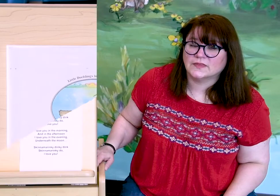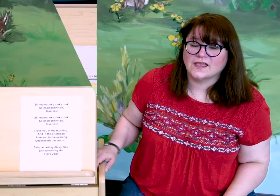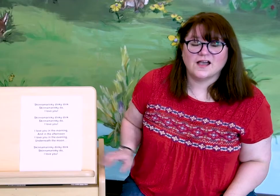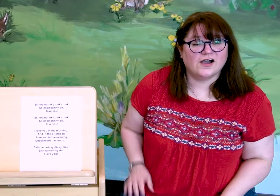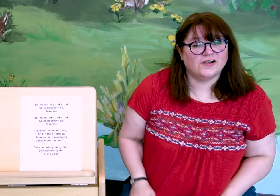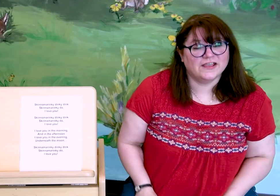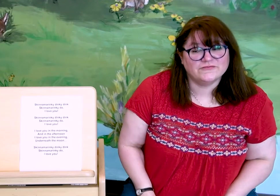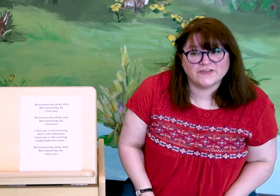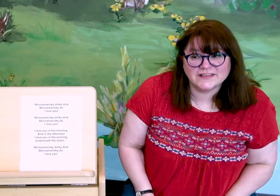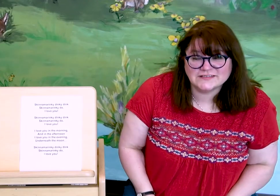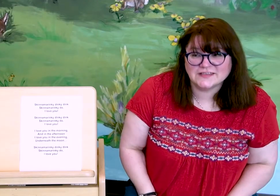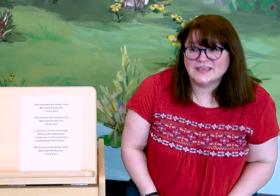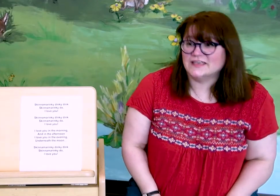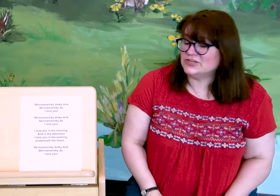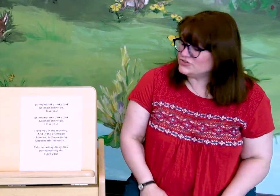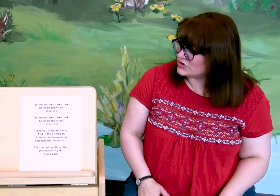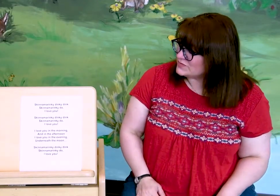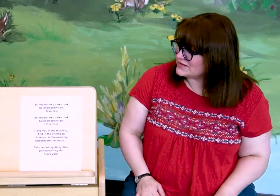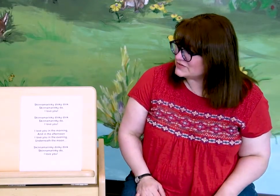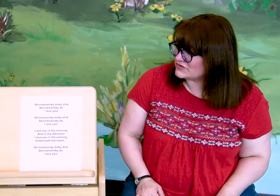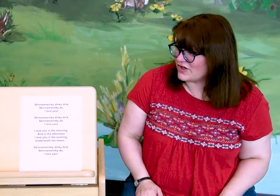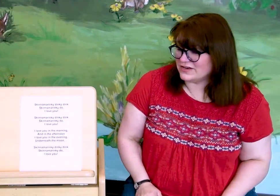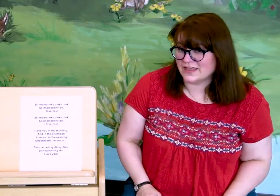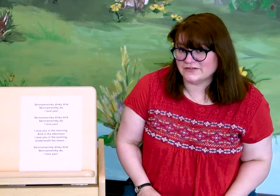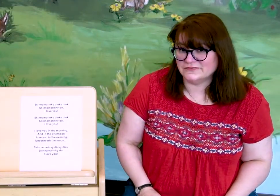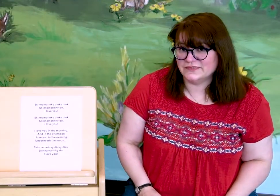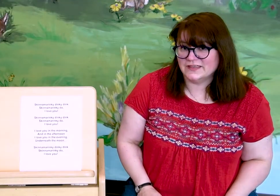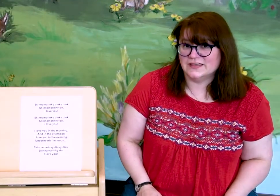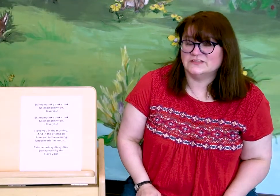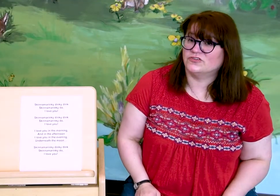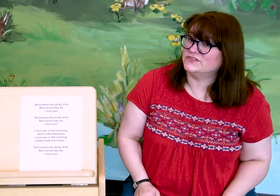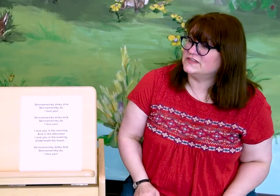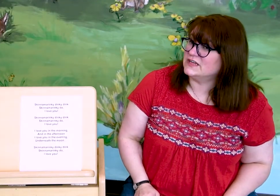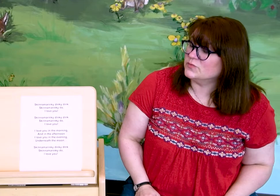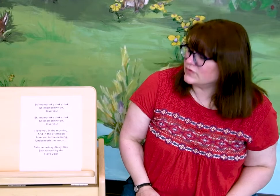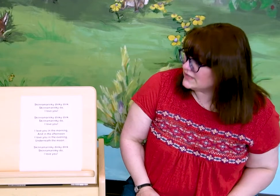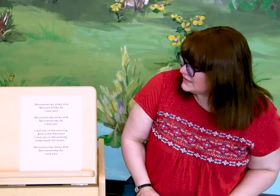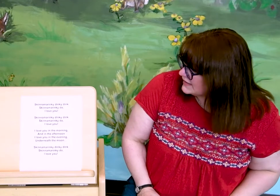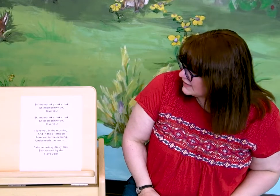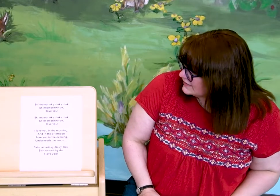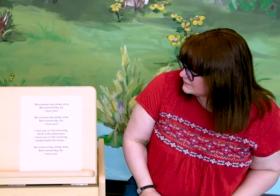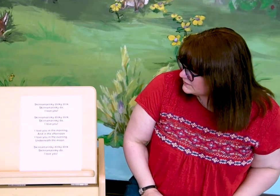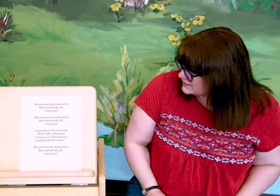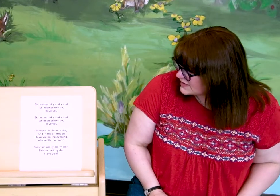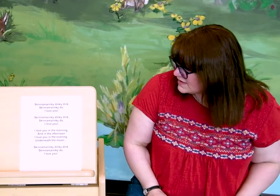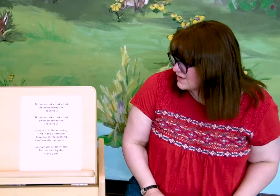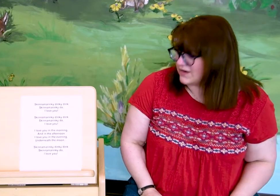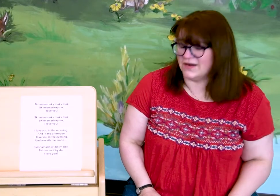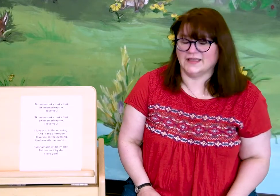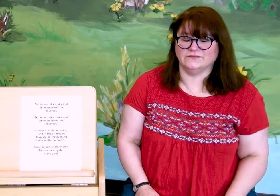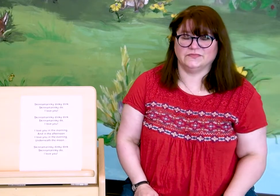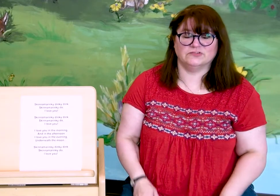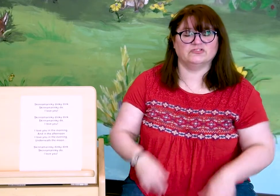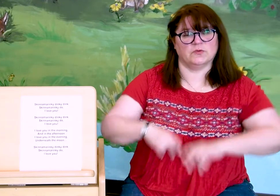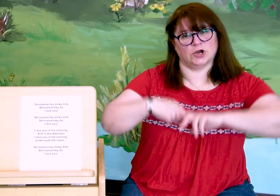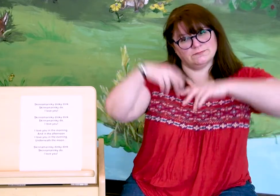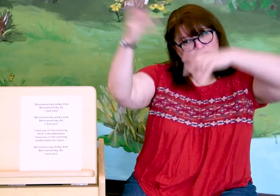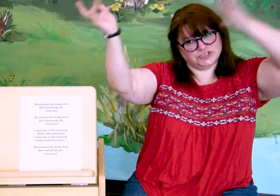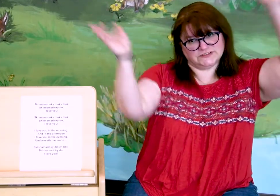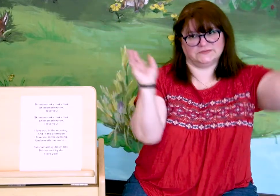All right, friends. Can you join me in a song now? It's called Skinimarinky Dink. All right. There's some arm motions with